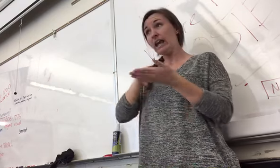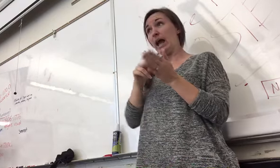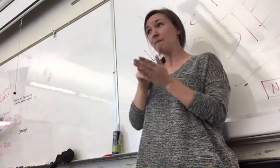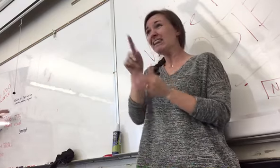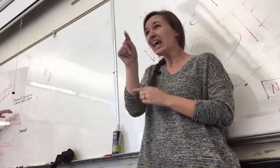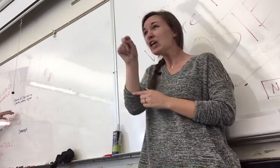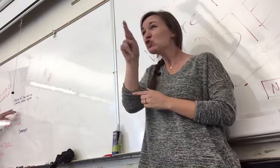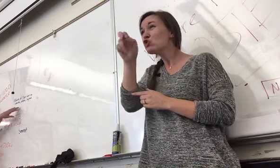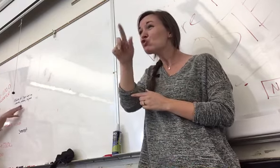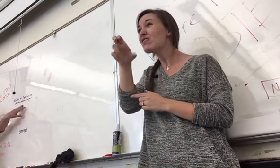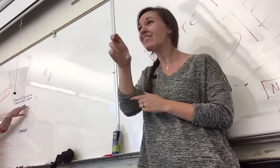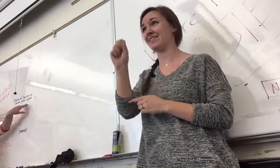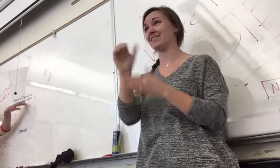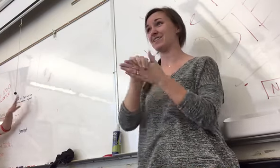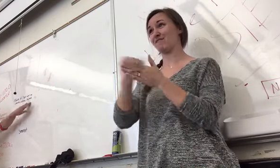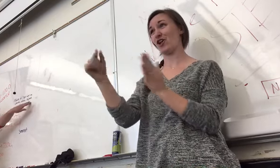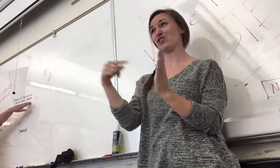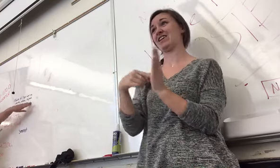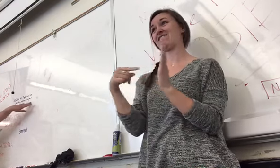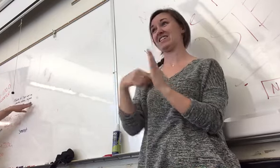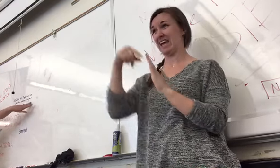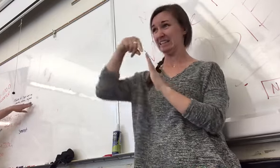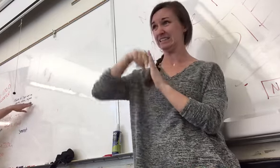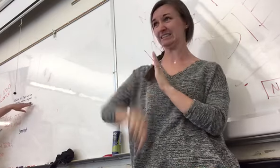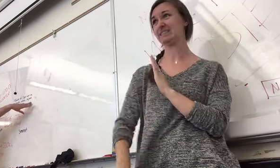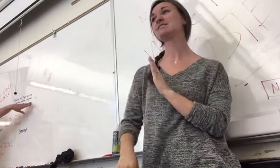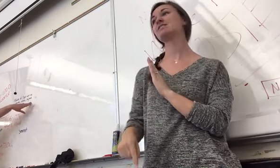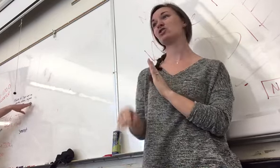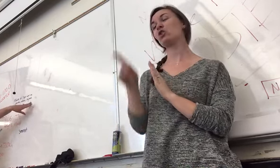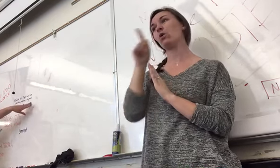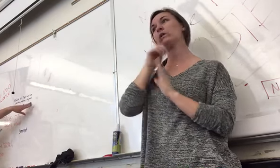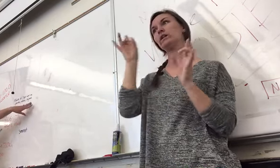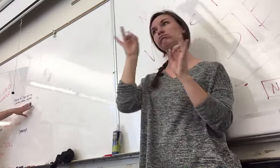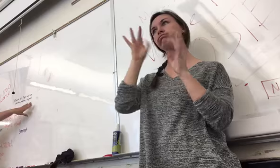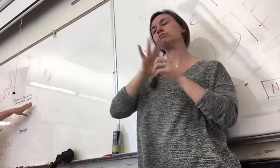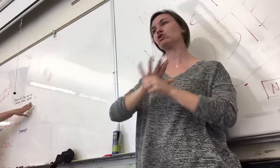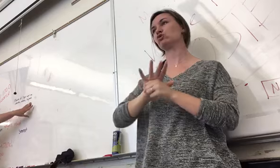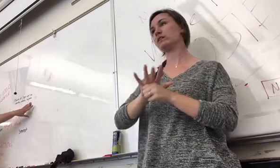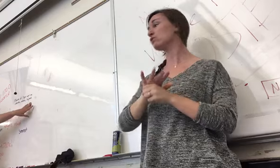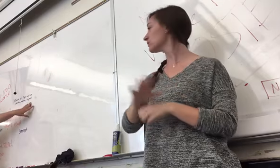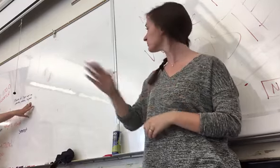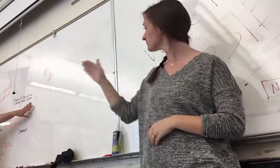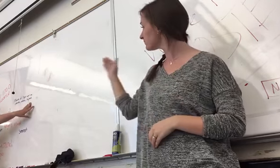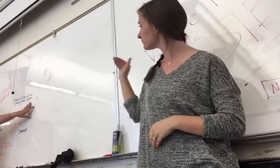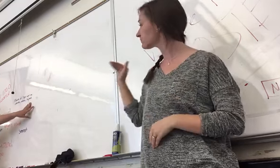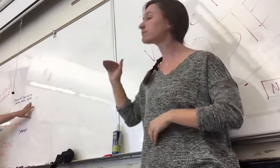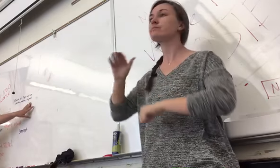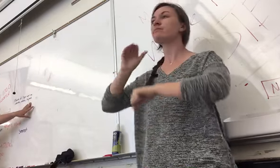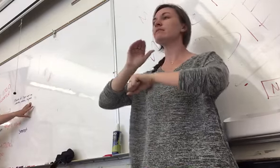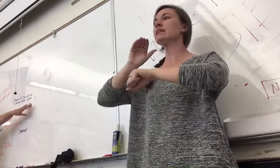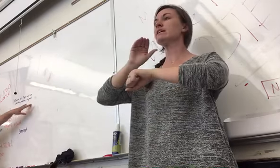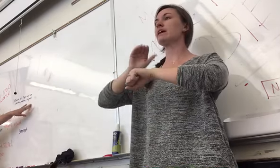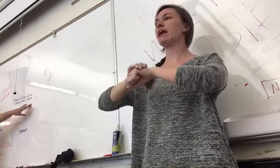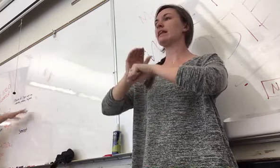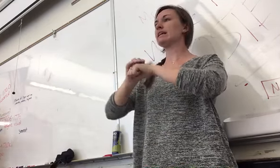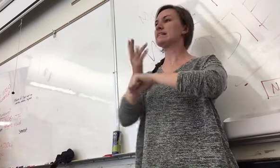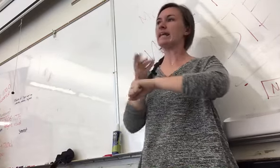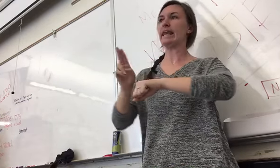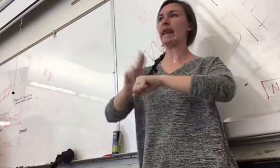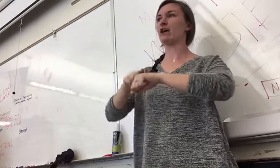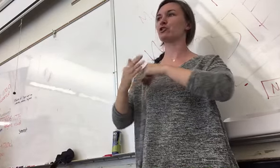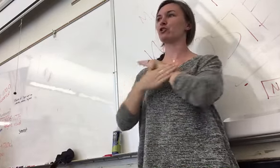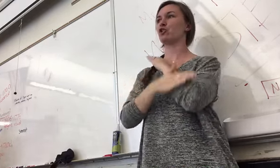lot. Effects on England. England is massive national debt. Colonies begin to become